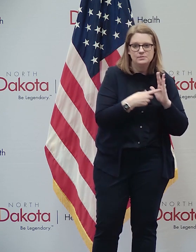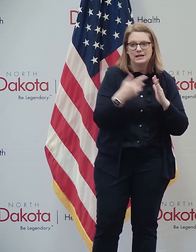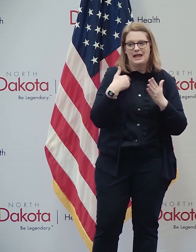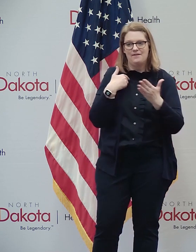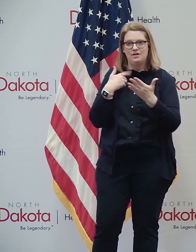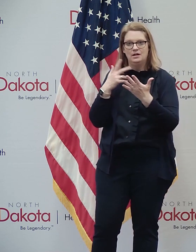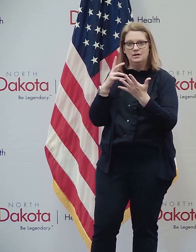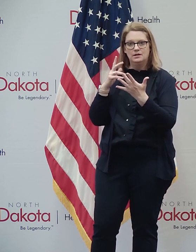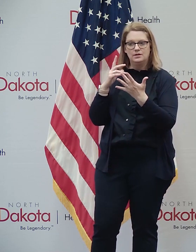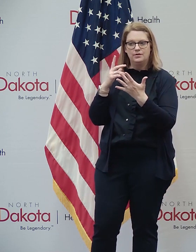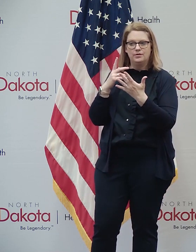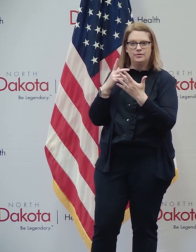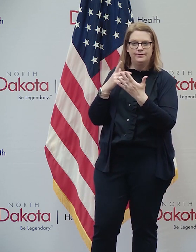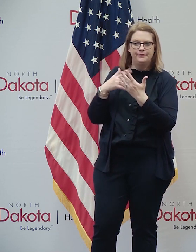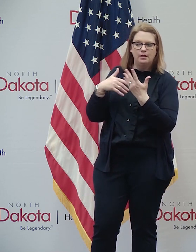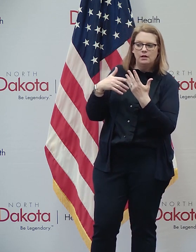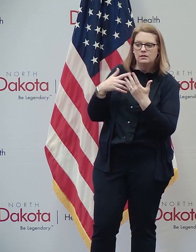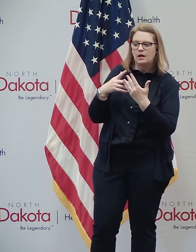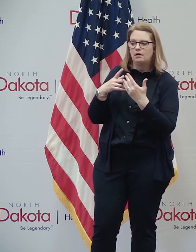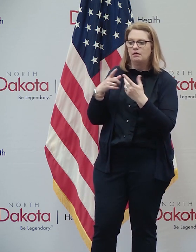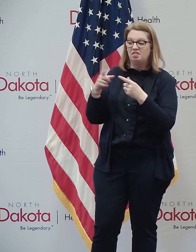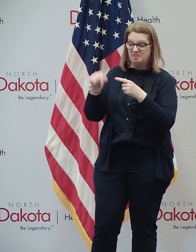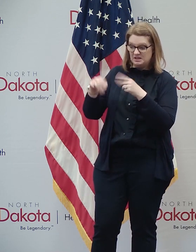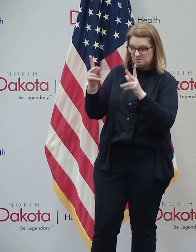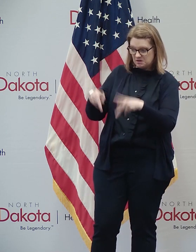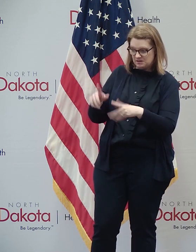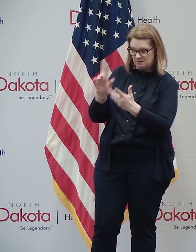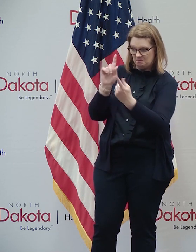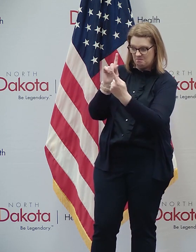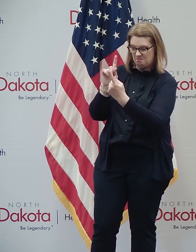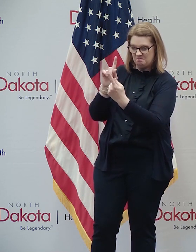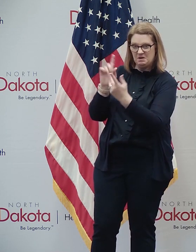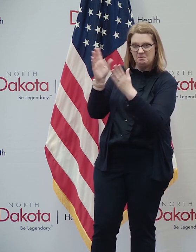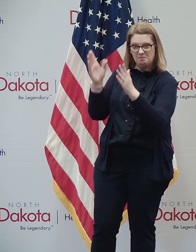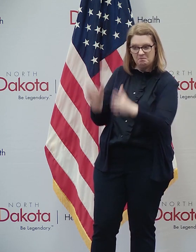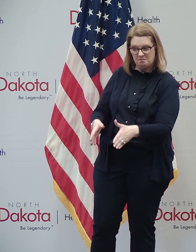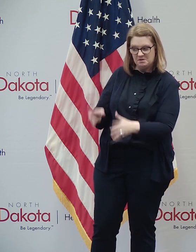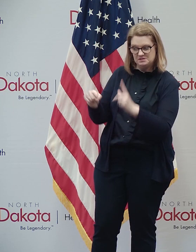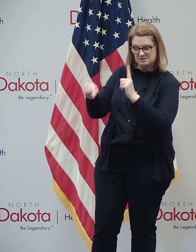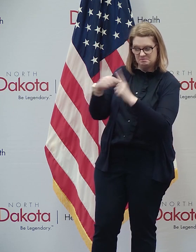week. I think as part of my remarks today, again, I want to just encourage